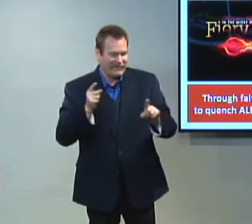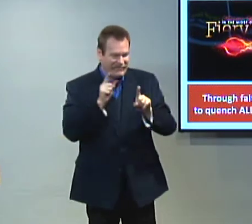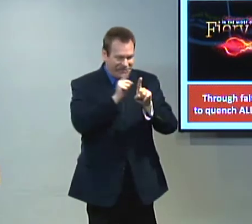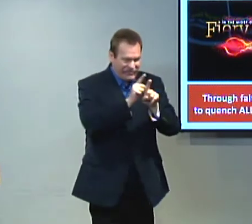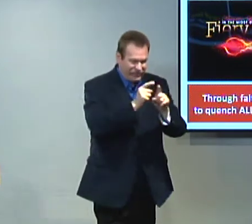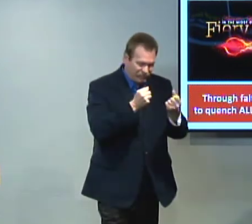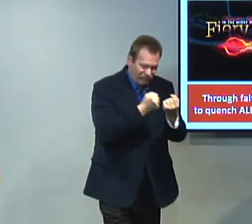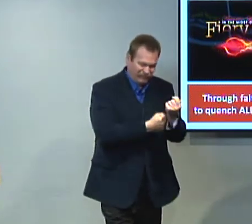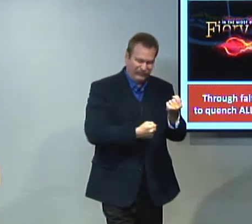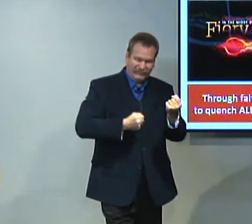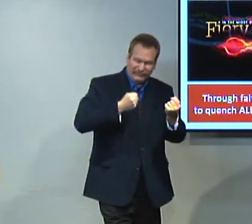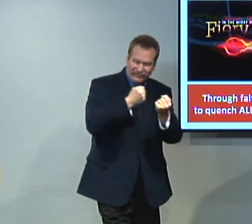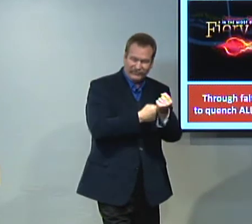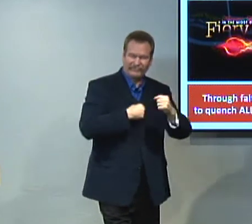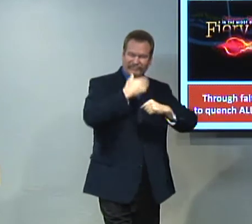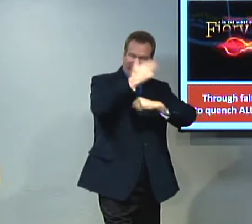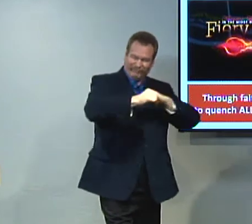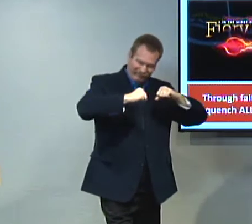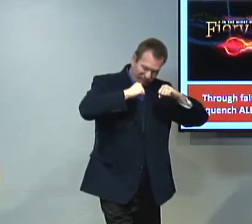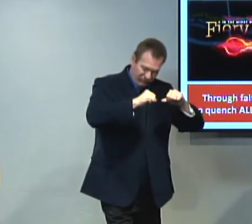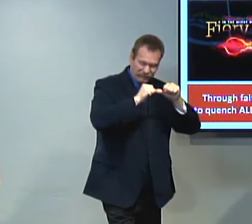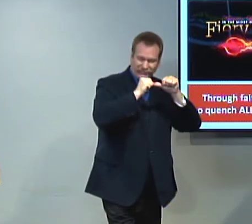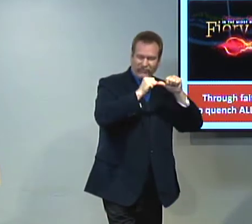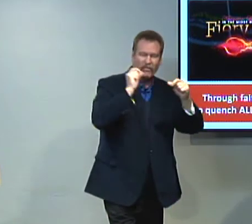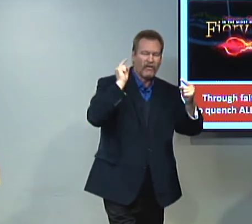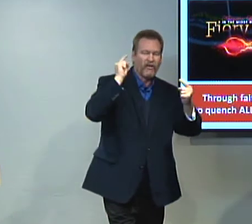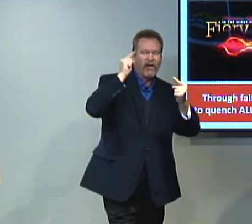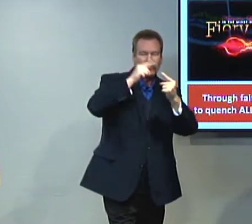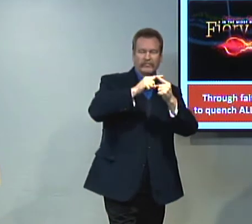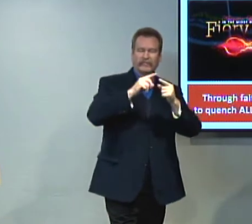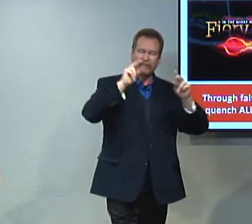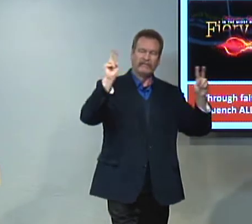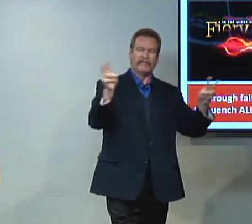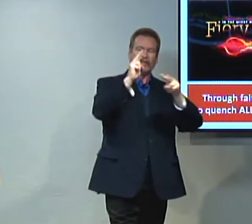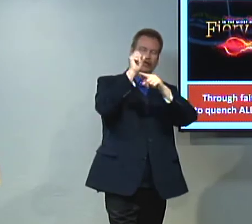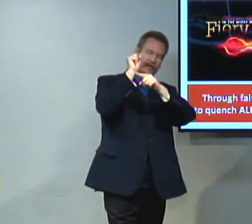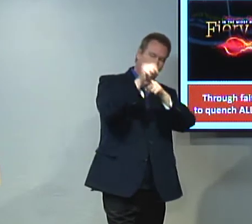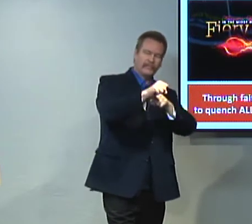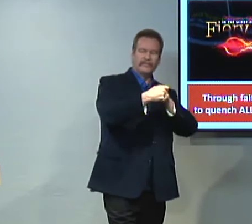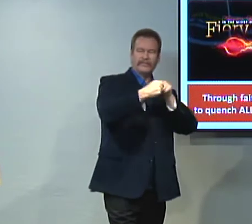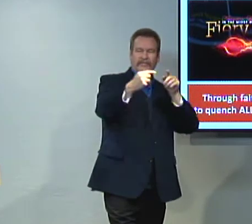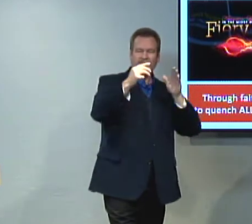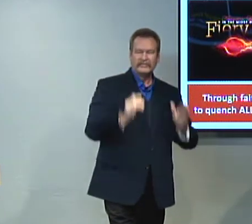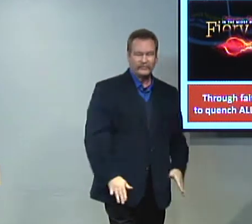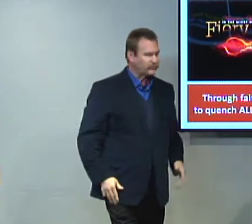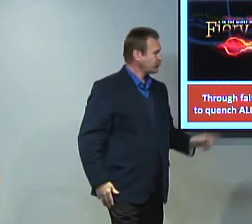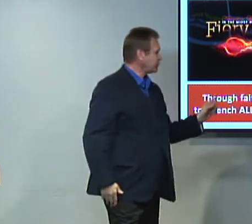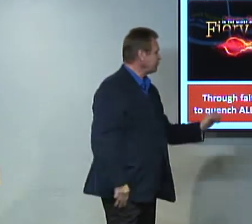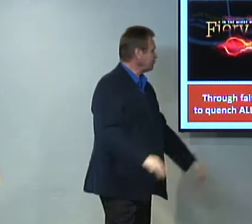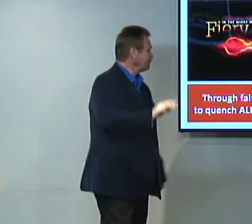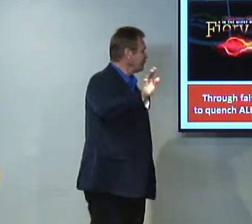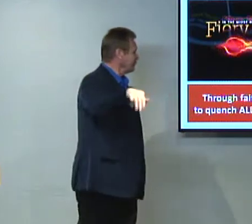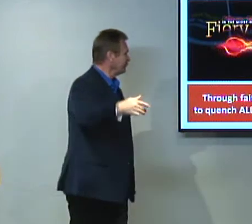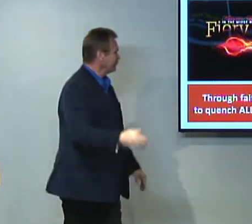Him, everything is impossible. Without His support, we cannot have victory.